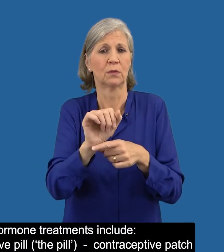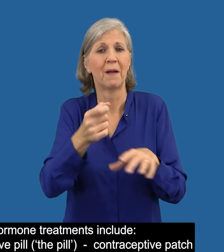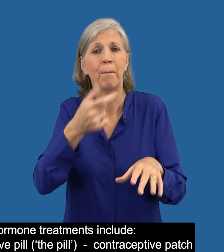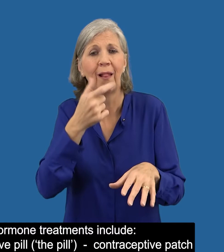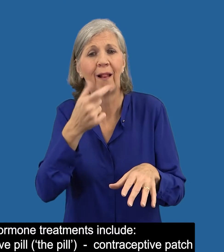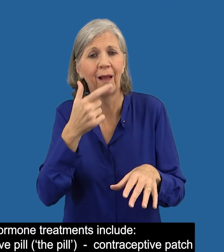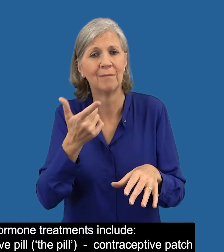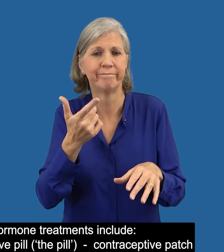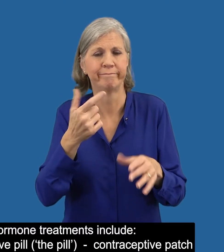Hormone treatments include